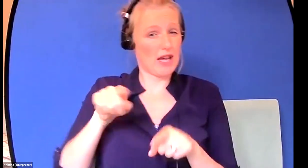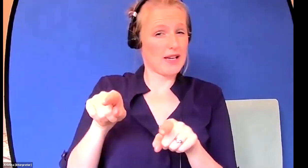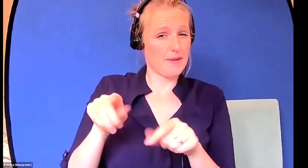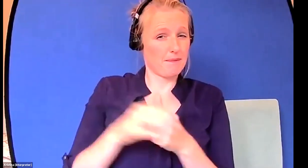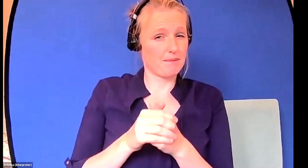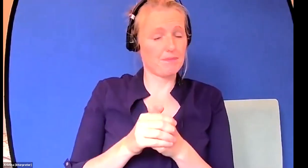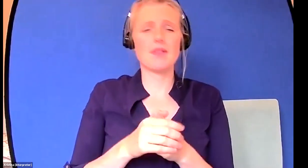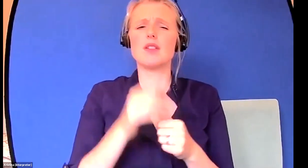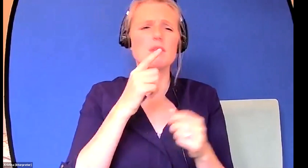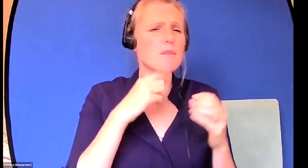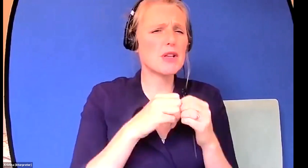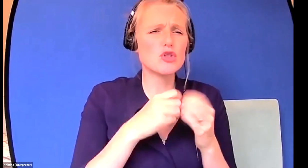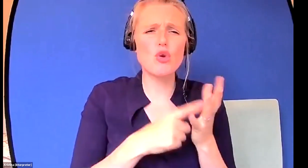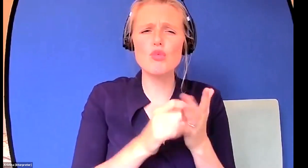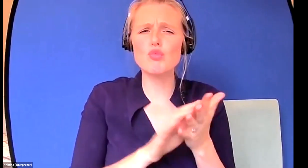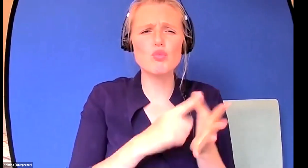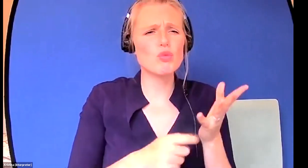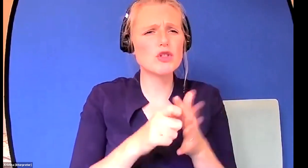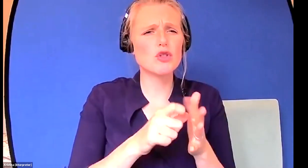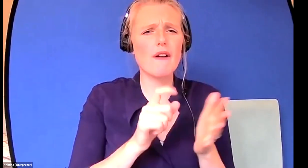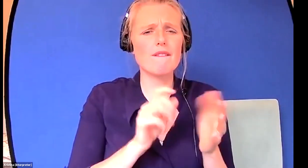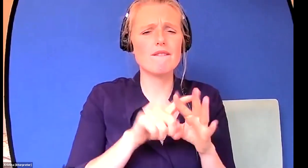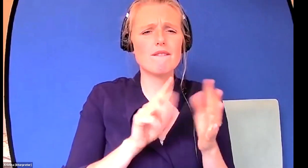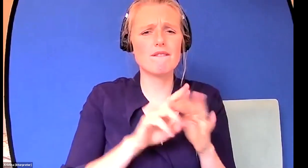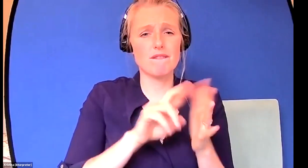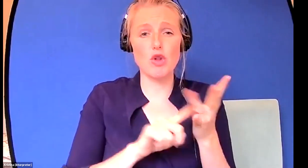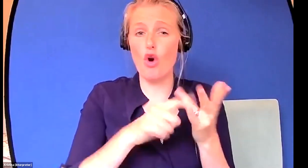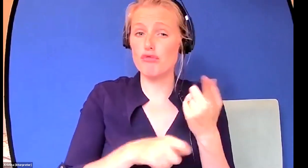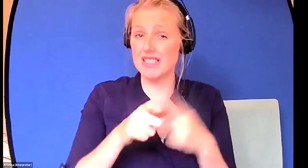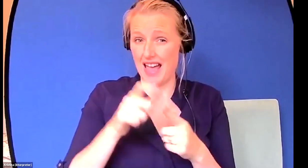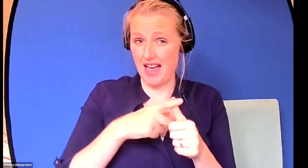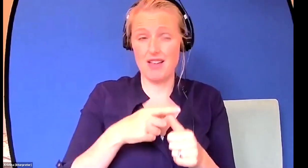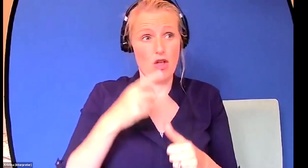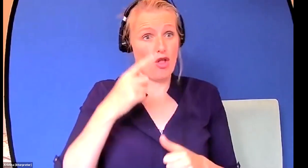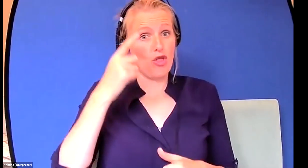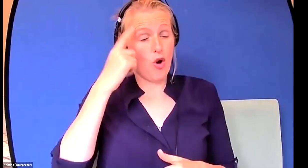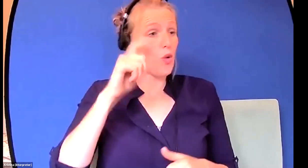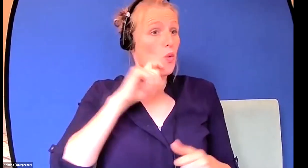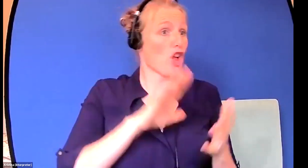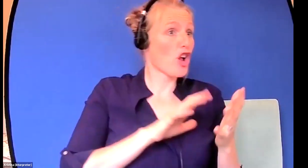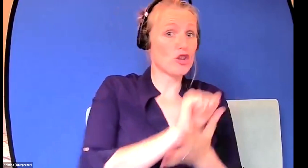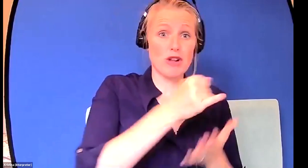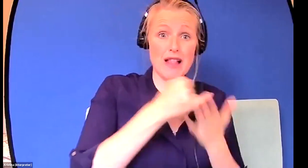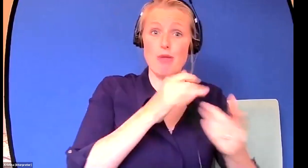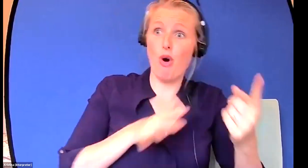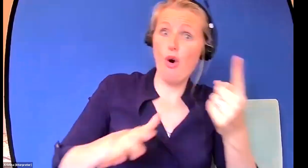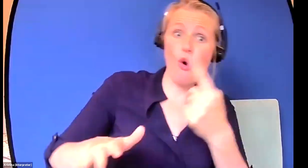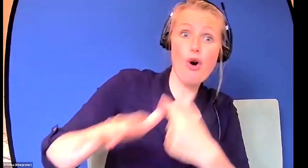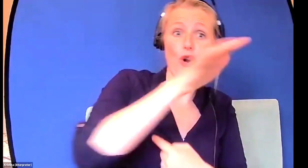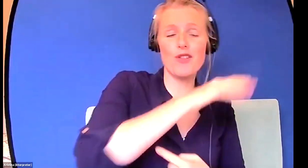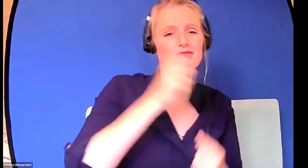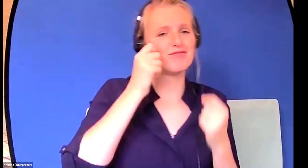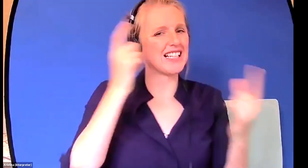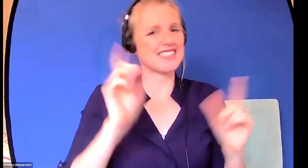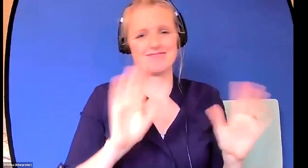Richard Florida, there was an assumption that this was going to benefit everybody equally, and quite quickly it turned out not to be the